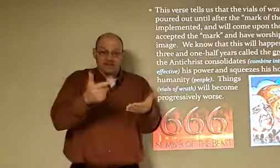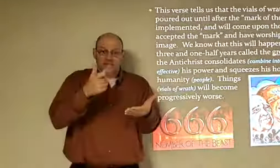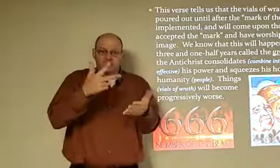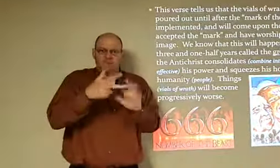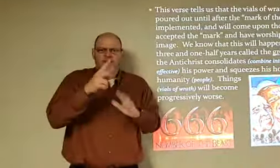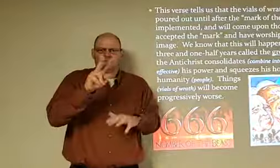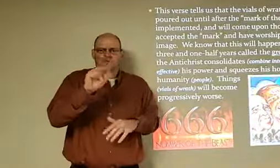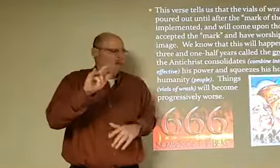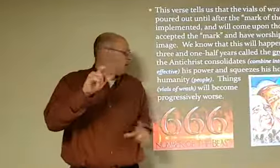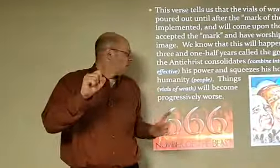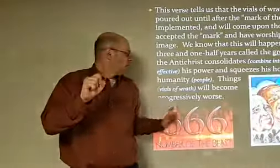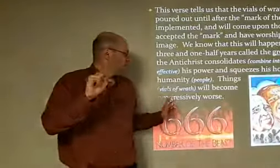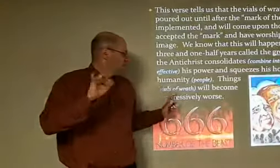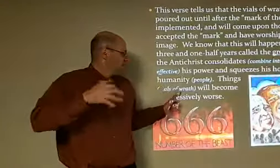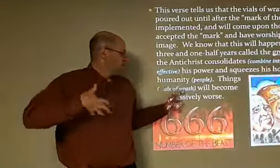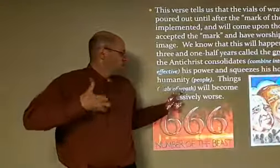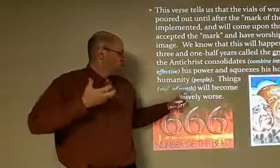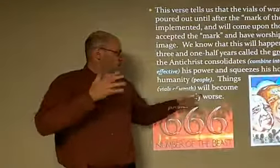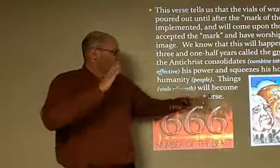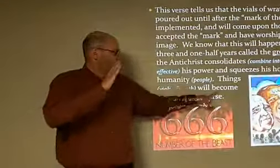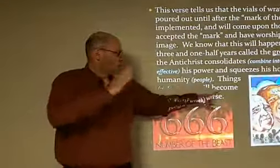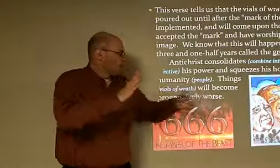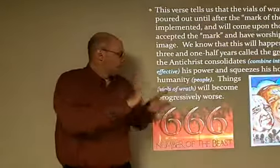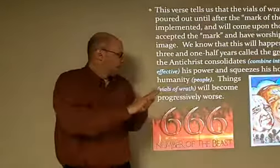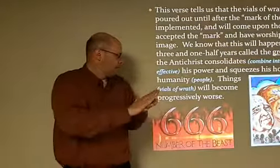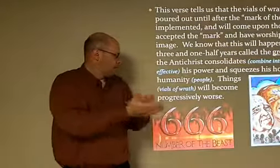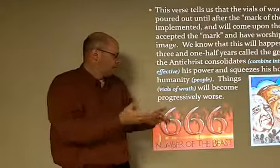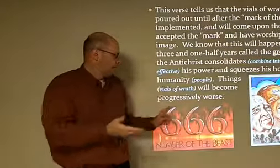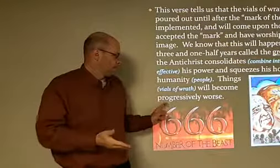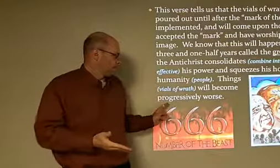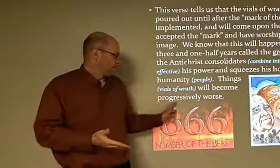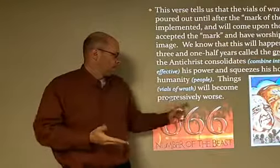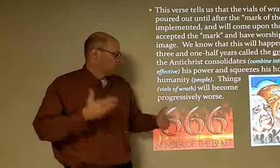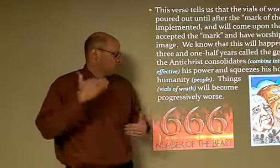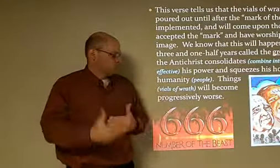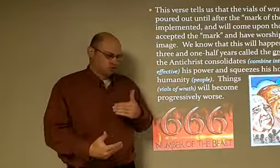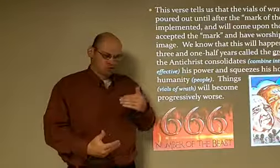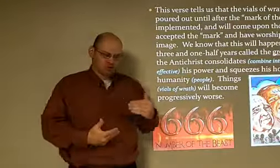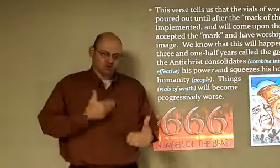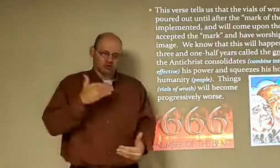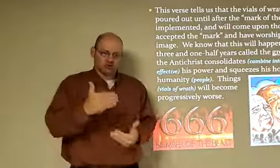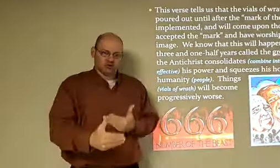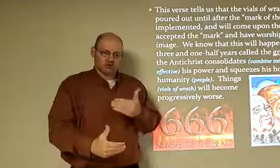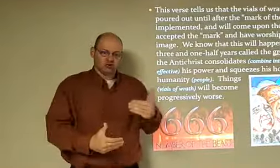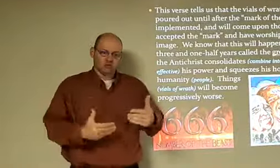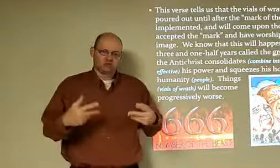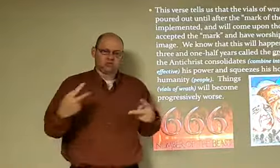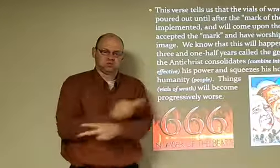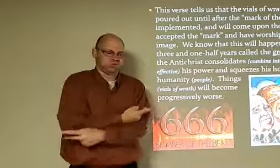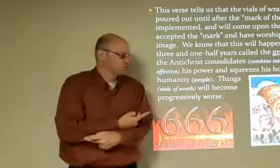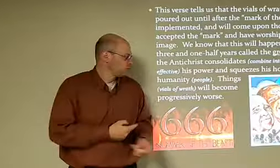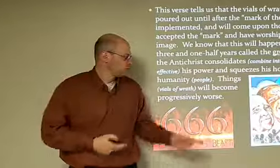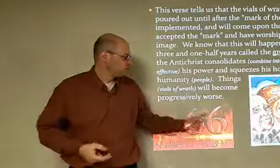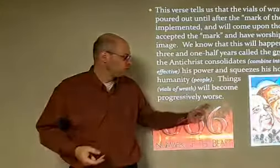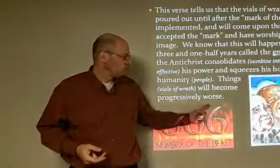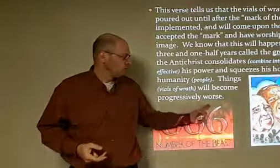And squeezes his hold upon humanity to control them. And things will become progressively worse.